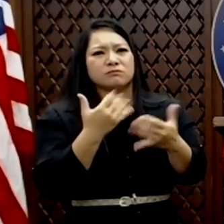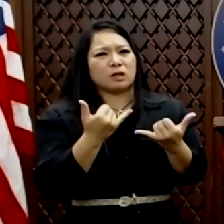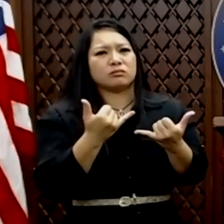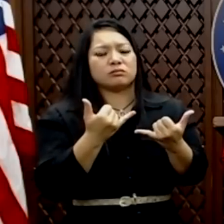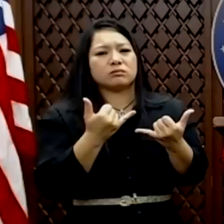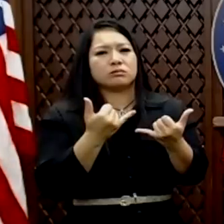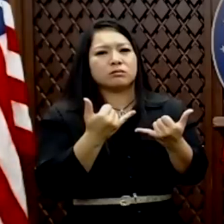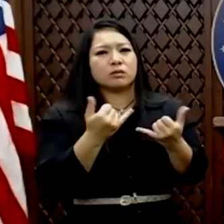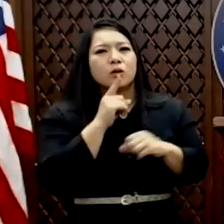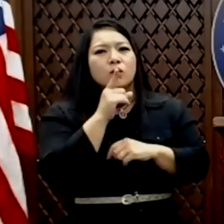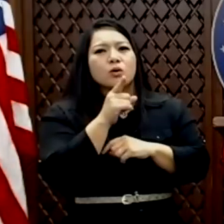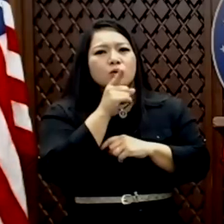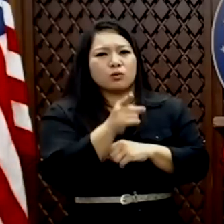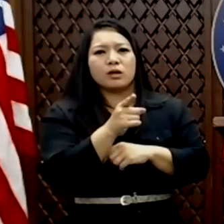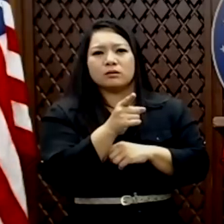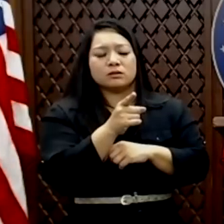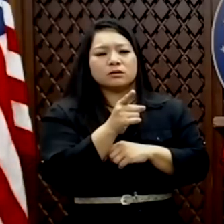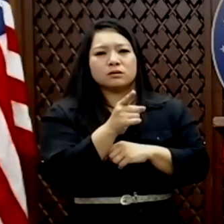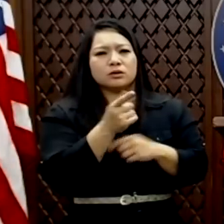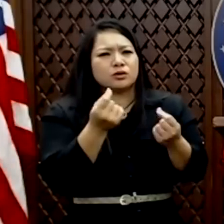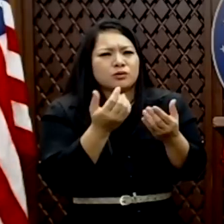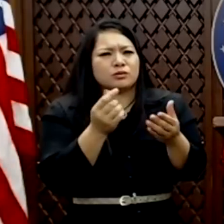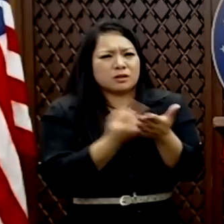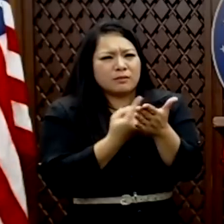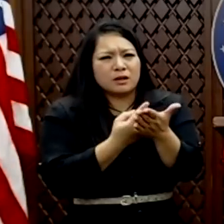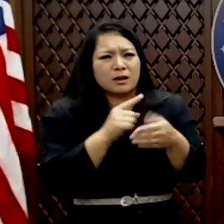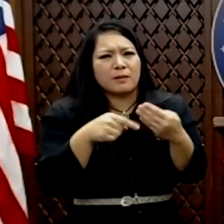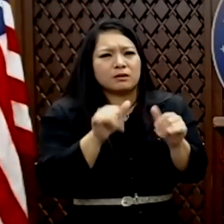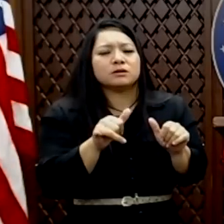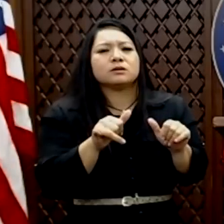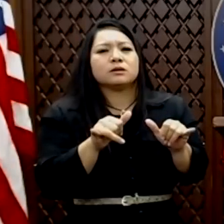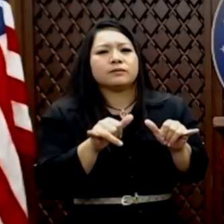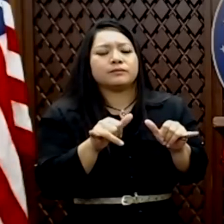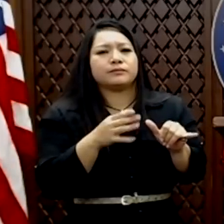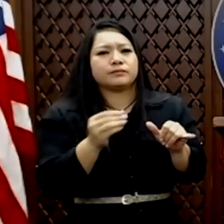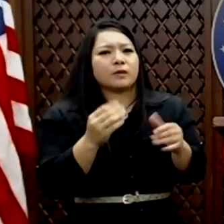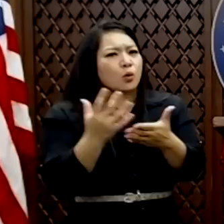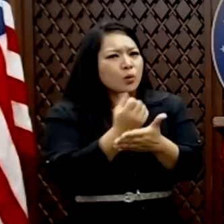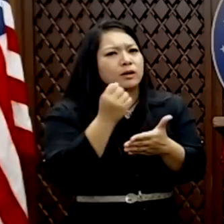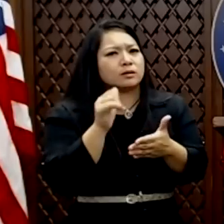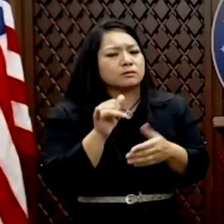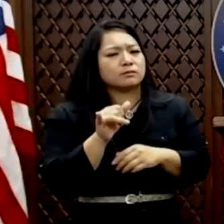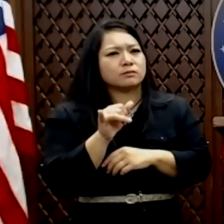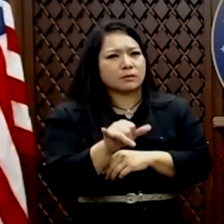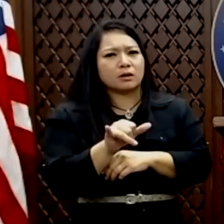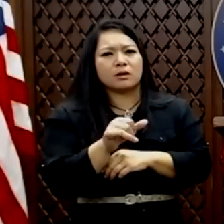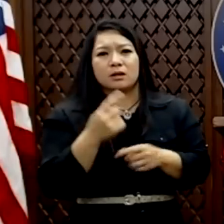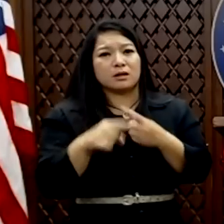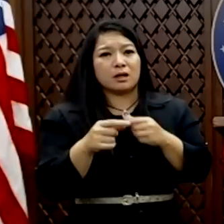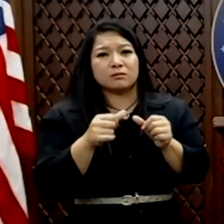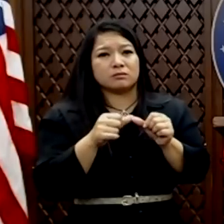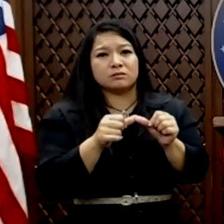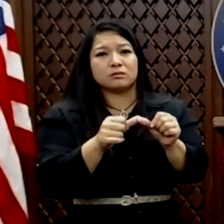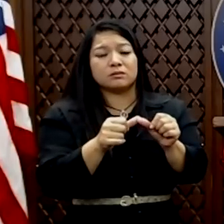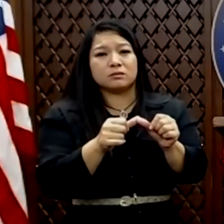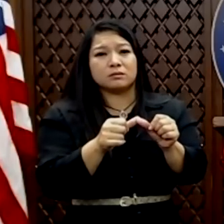to really step up and win this. And it cannot be if we continue to